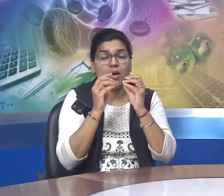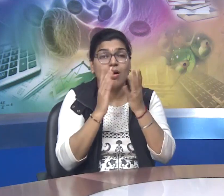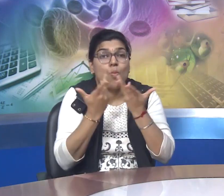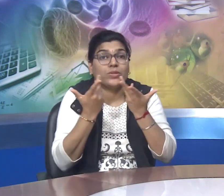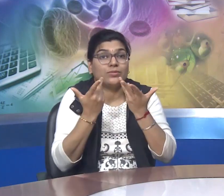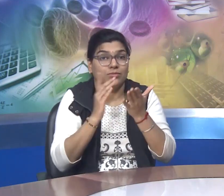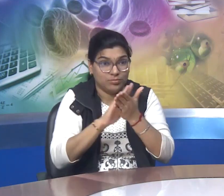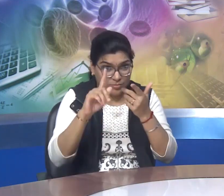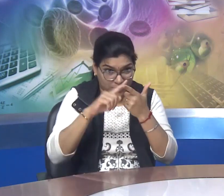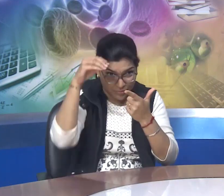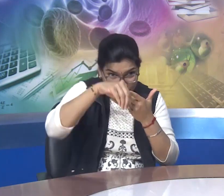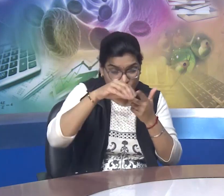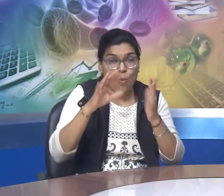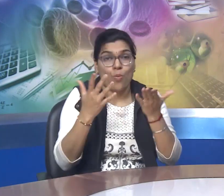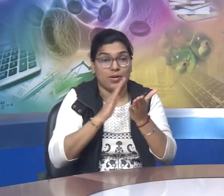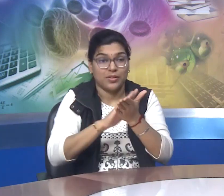blanks. First sentences